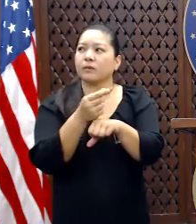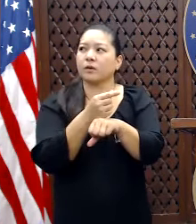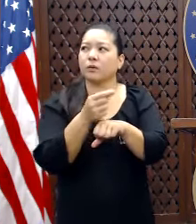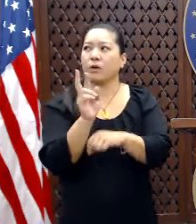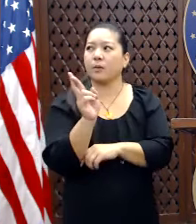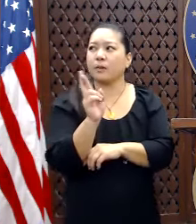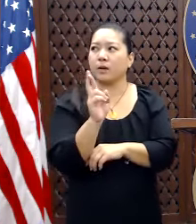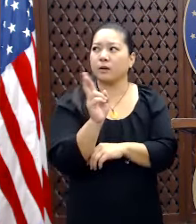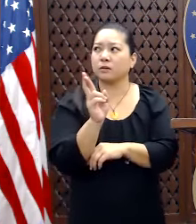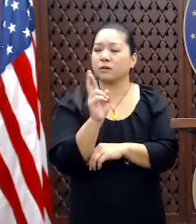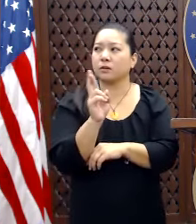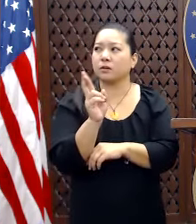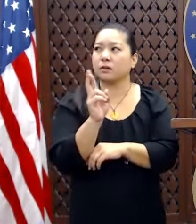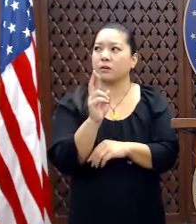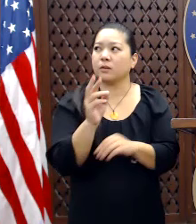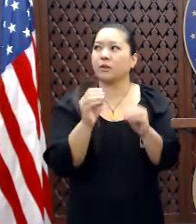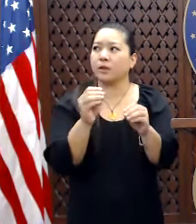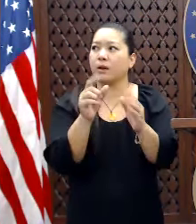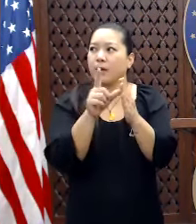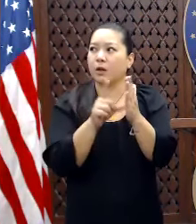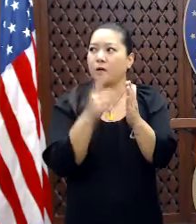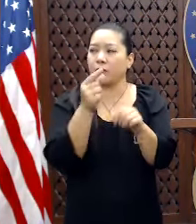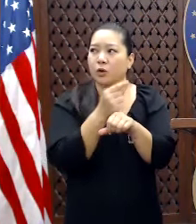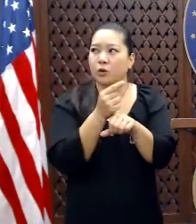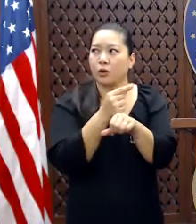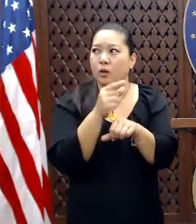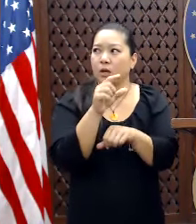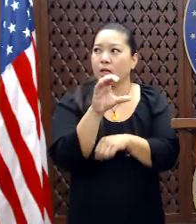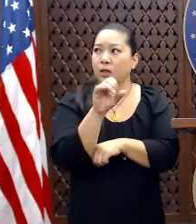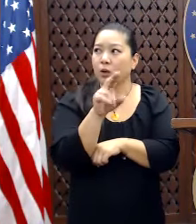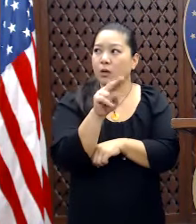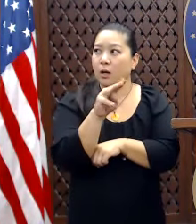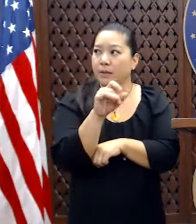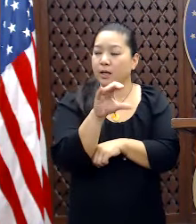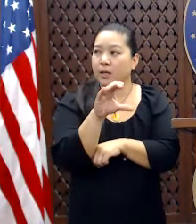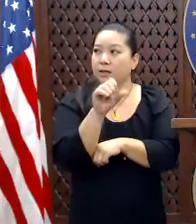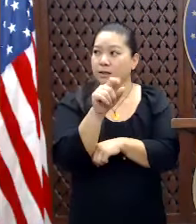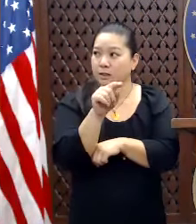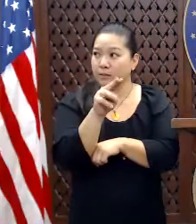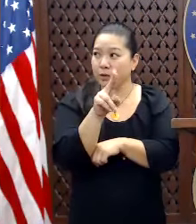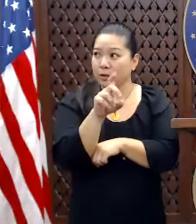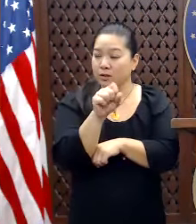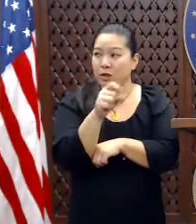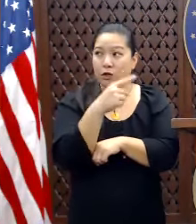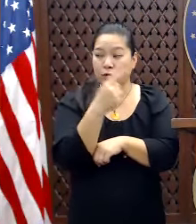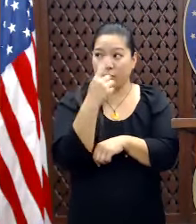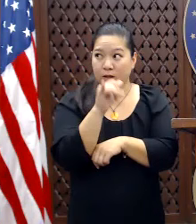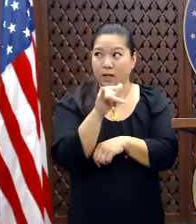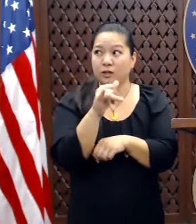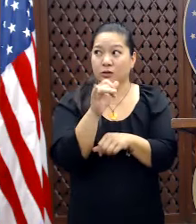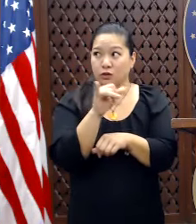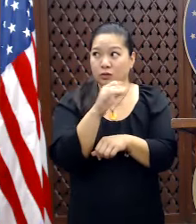Okay. His question is, the Guam Republicans are putting a bill for Guam's economic stimulus. Are you for that too? Will you sign it into